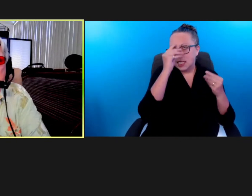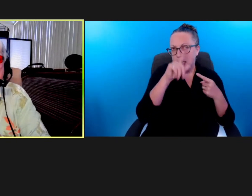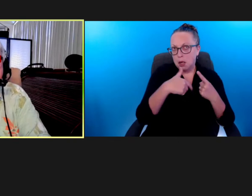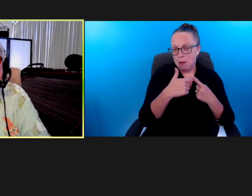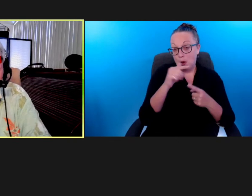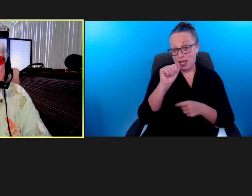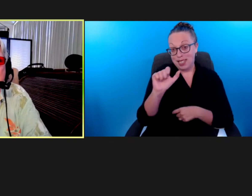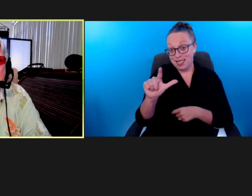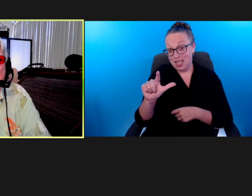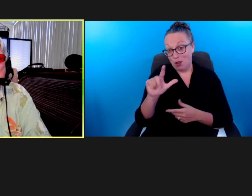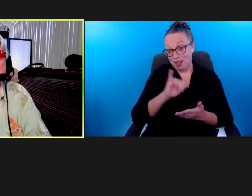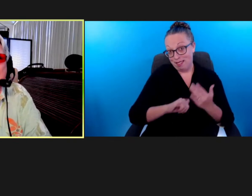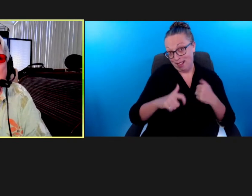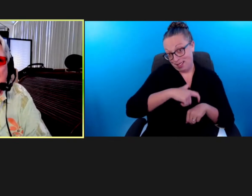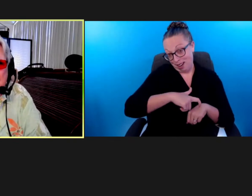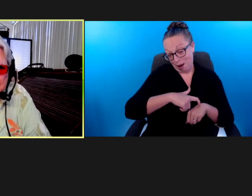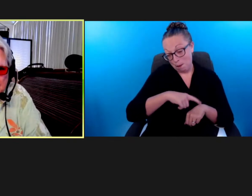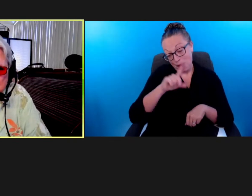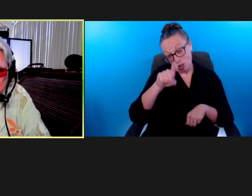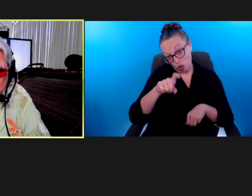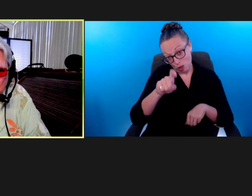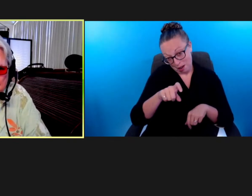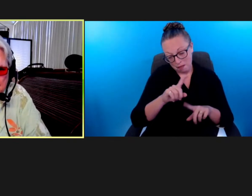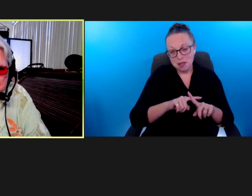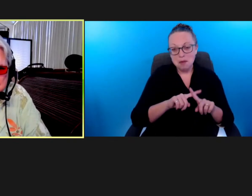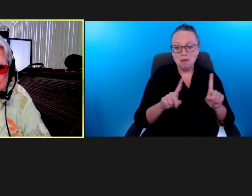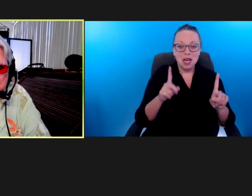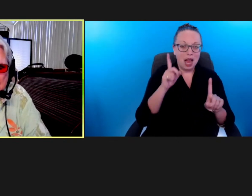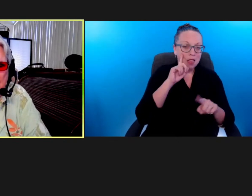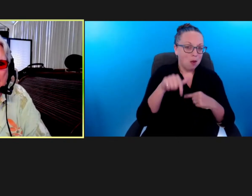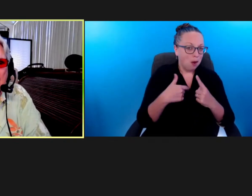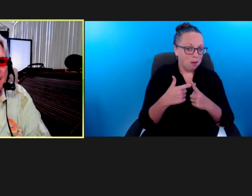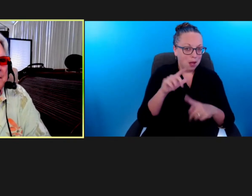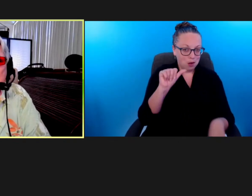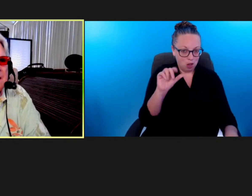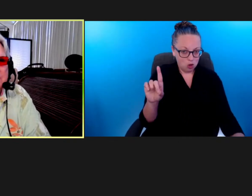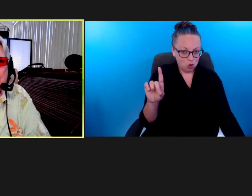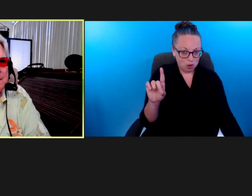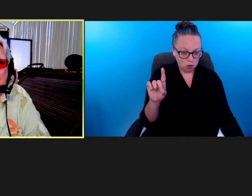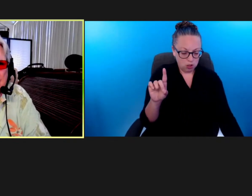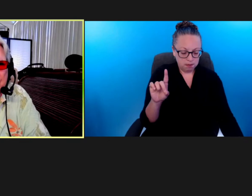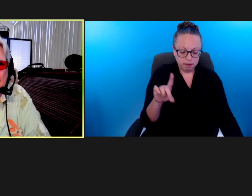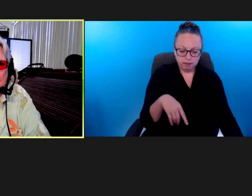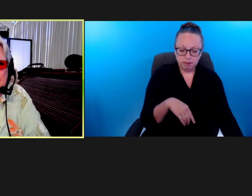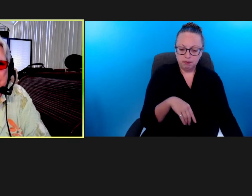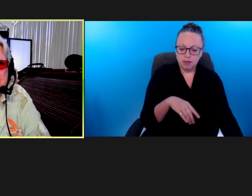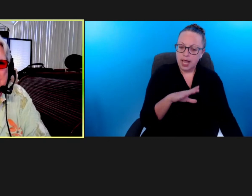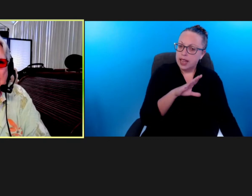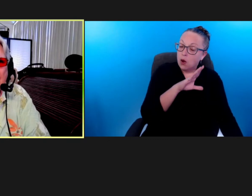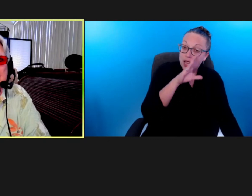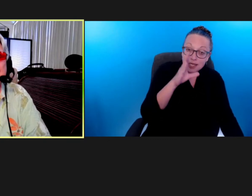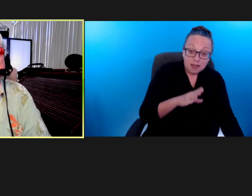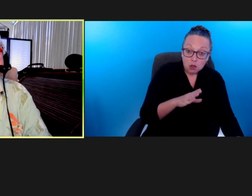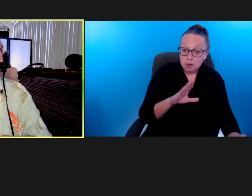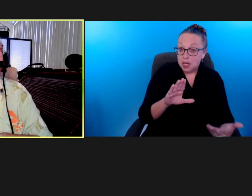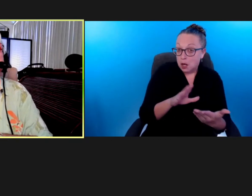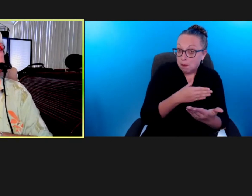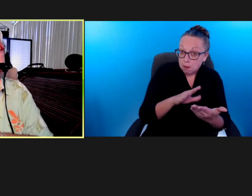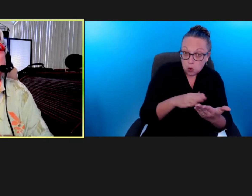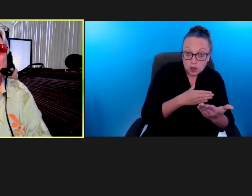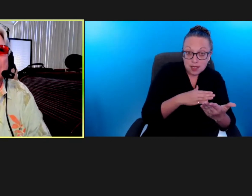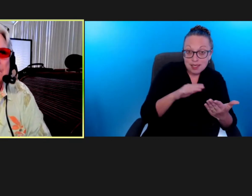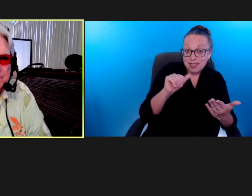at the time. I should have, but I did think about audio description, and there had never been a music